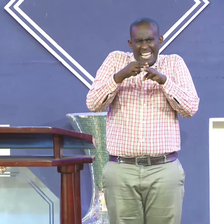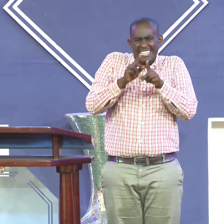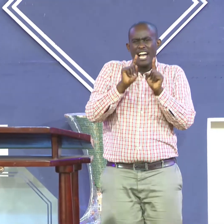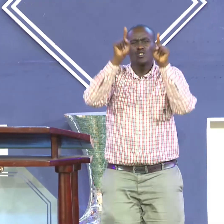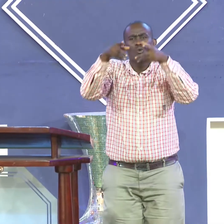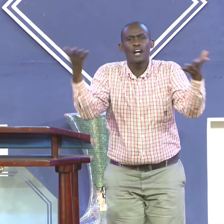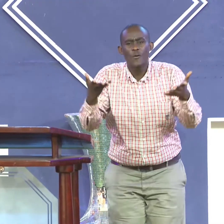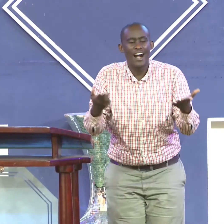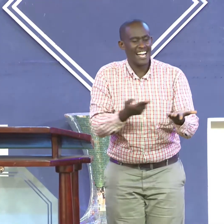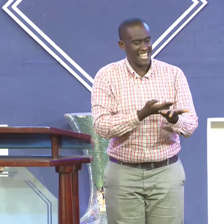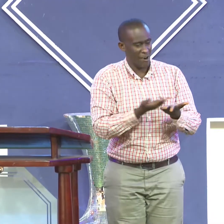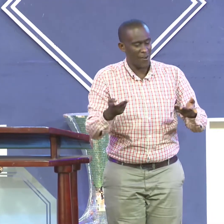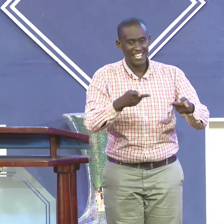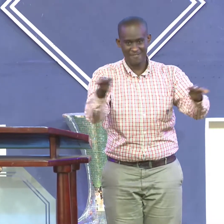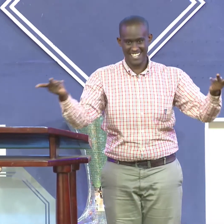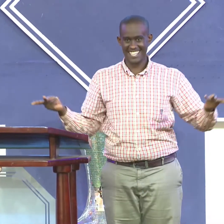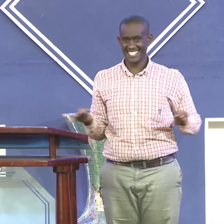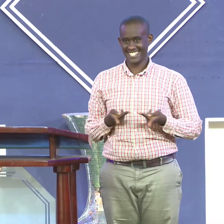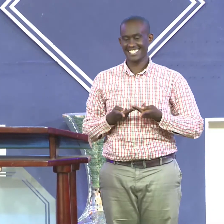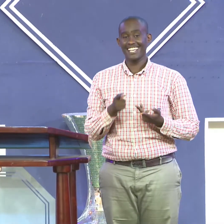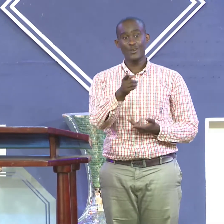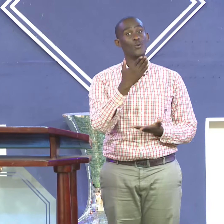hope. But he first went to the sanctuary.